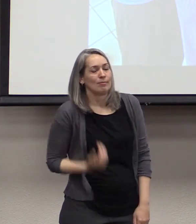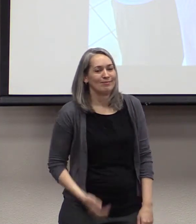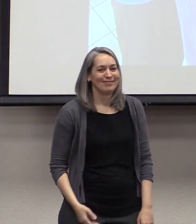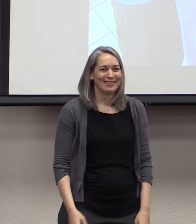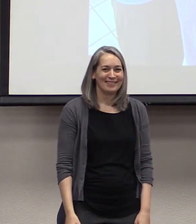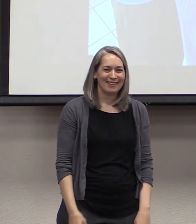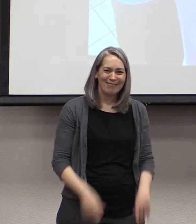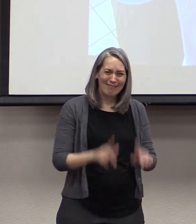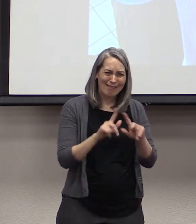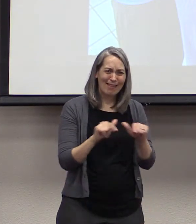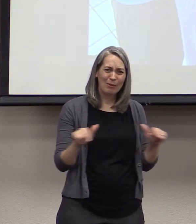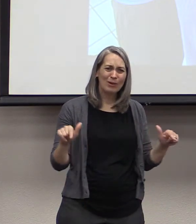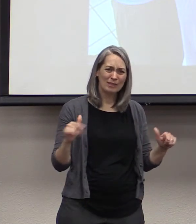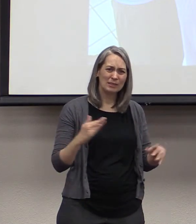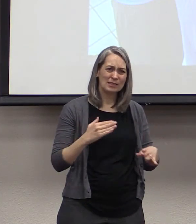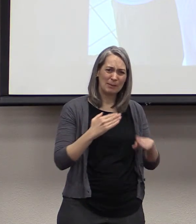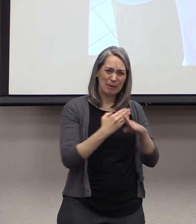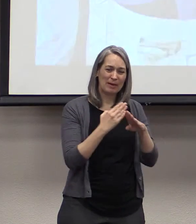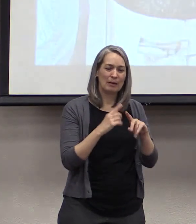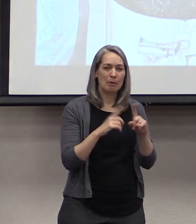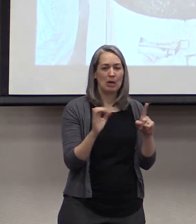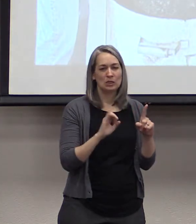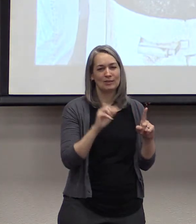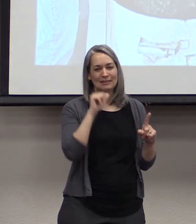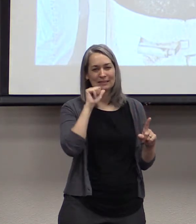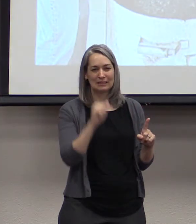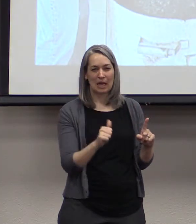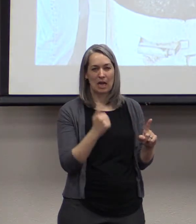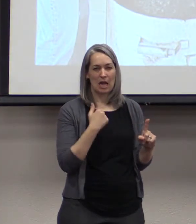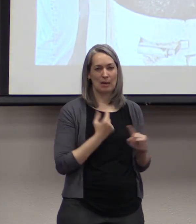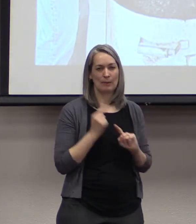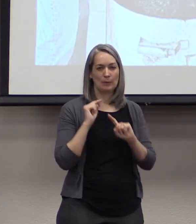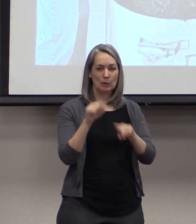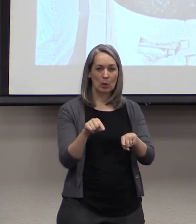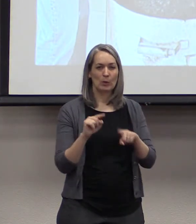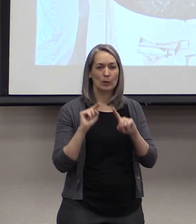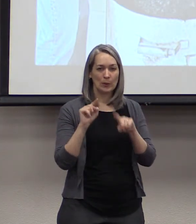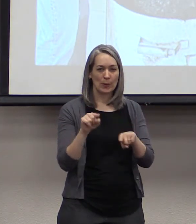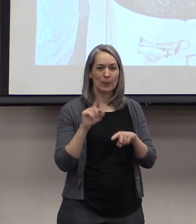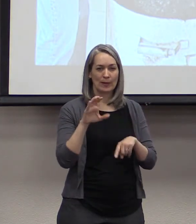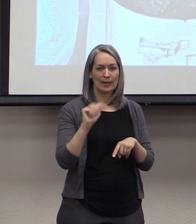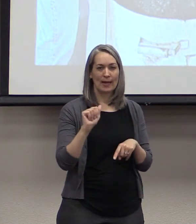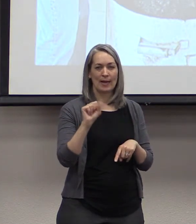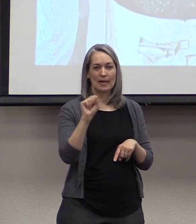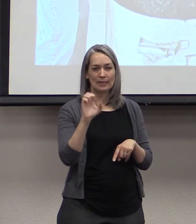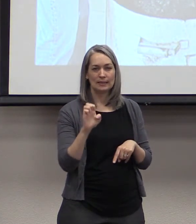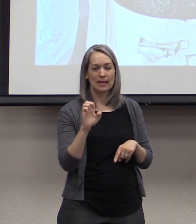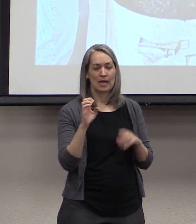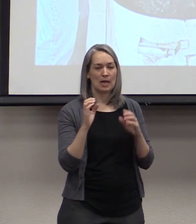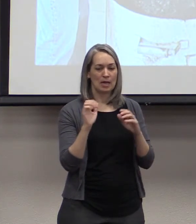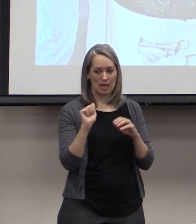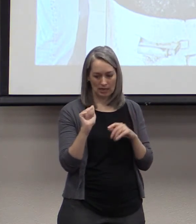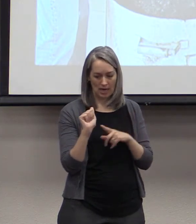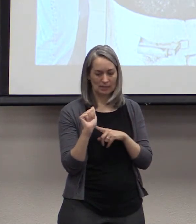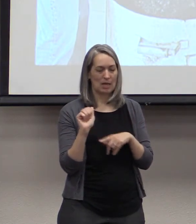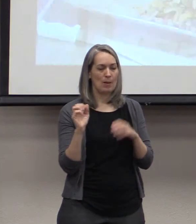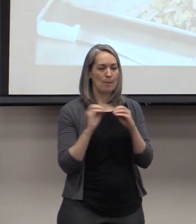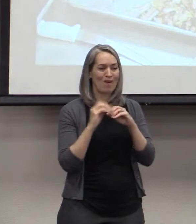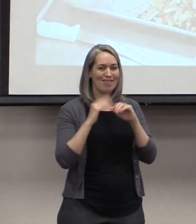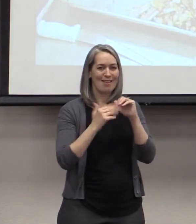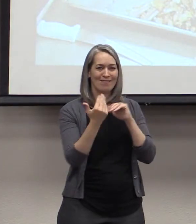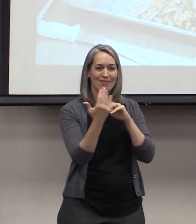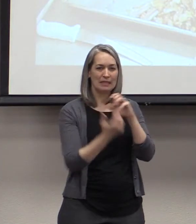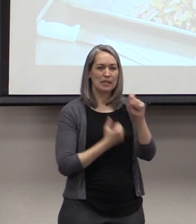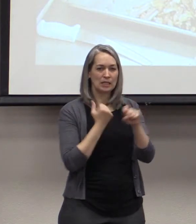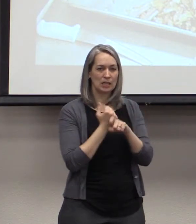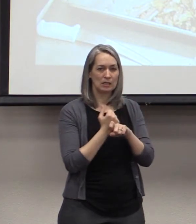yeah, the language is a barrier, but it's not. I've been going to CASA for over 15 years. I